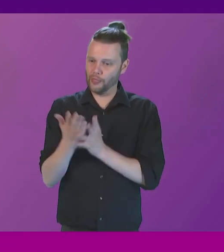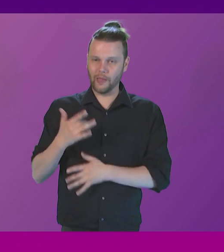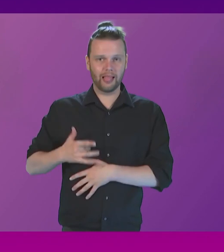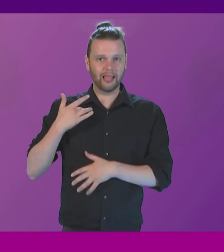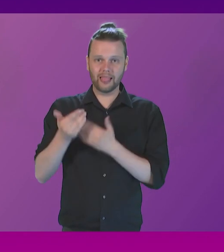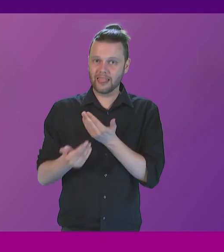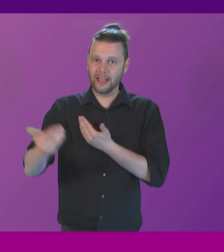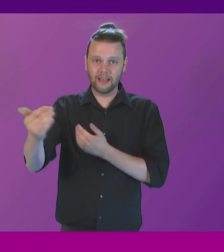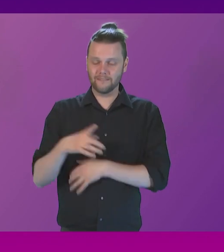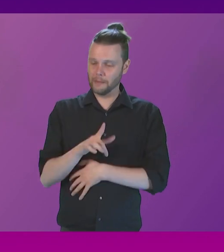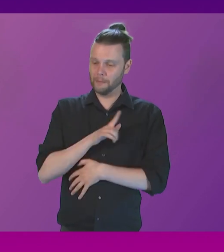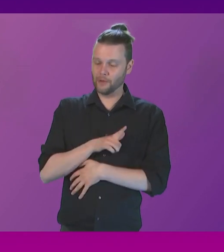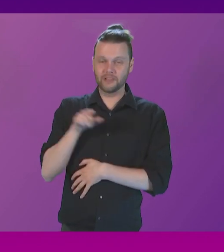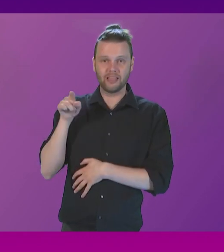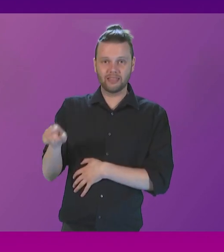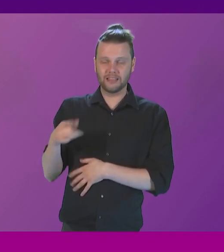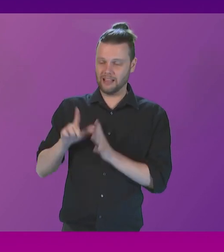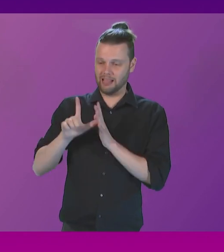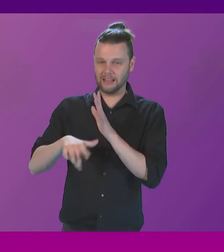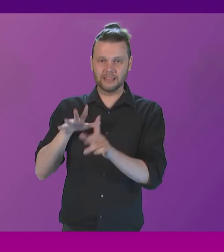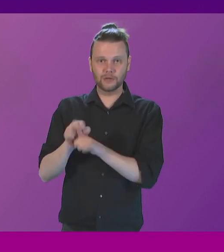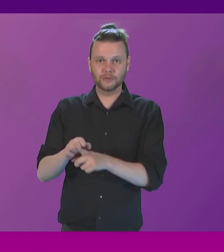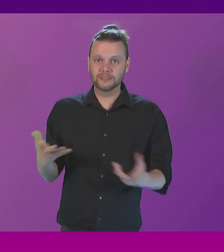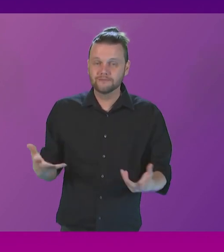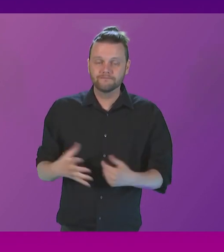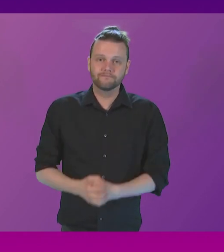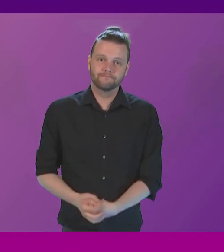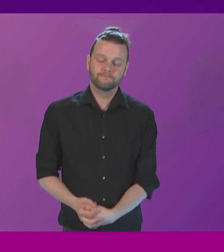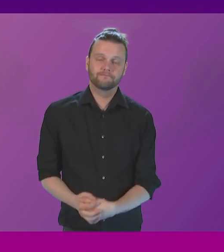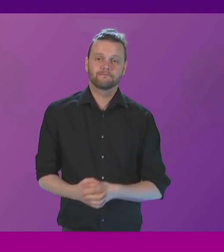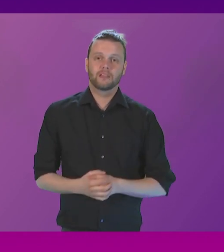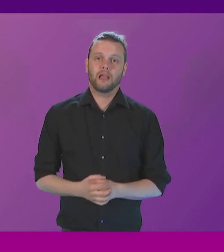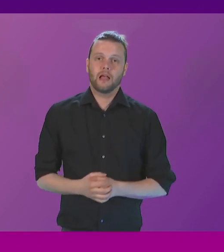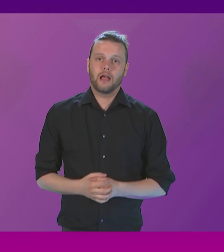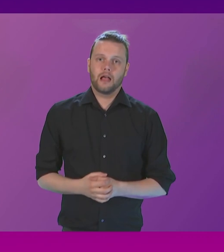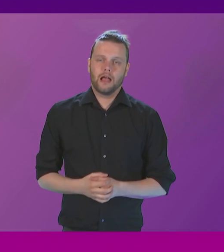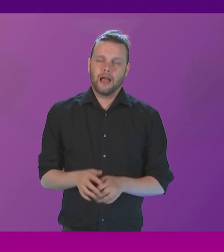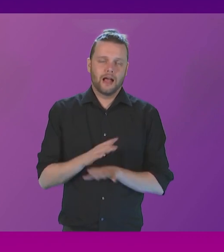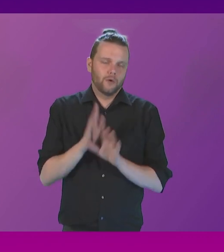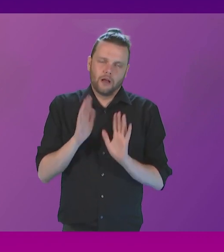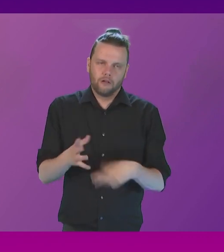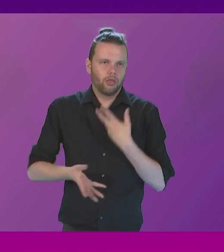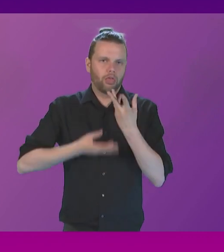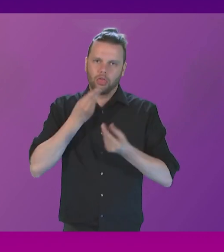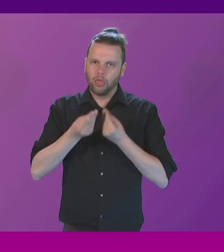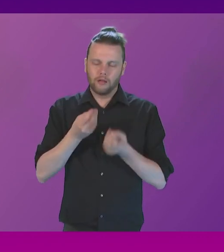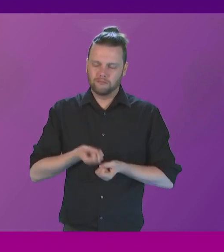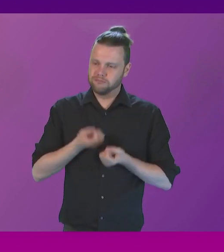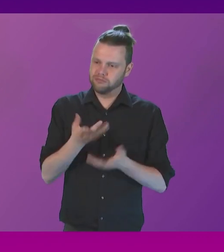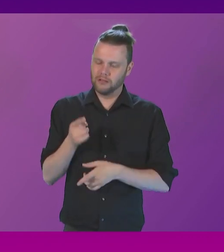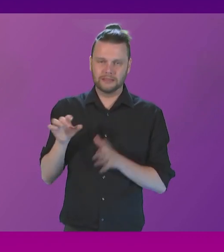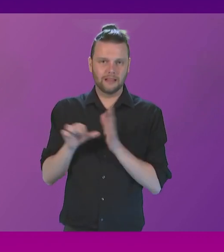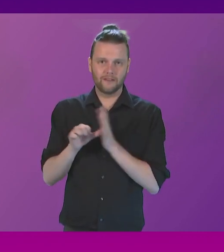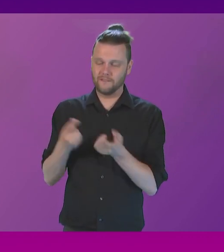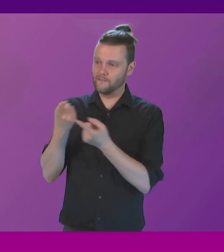lives as a result of this late diagnosis. I do not need to express how difficult this must be